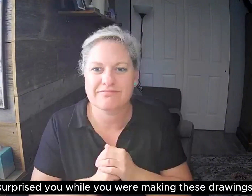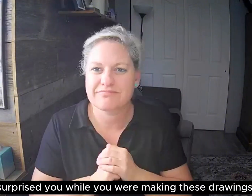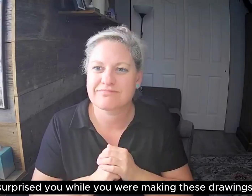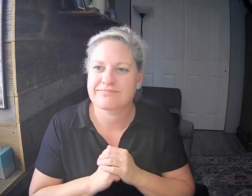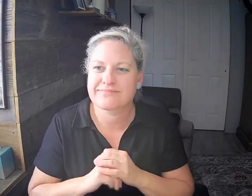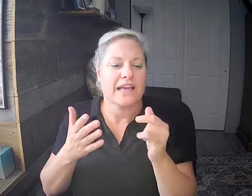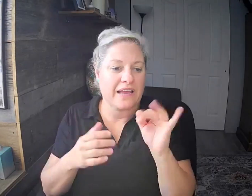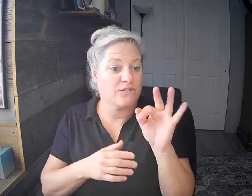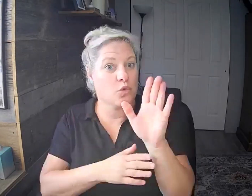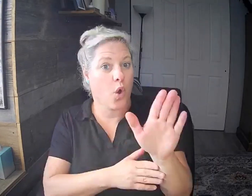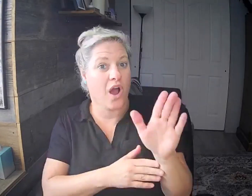drawings?